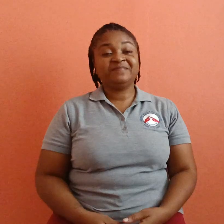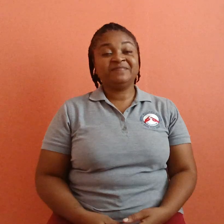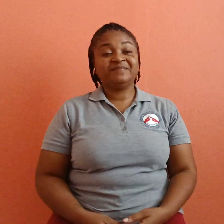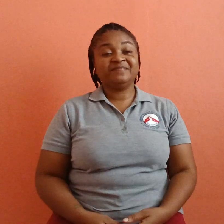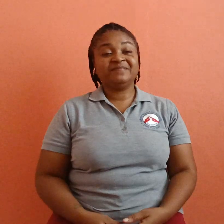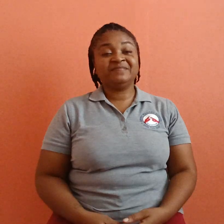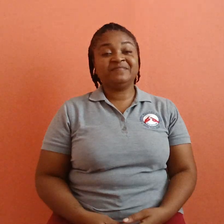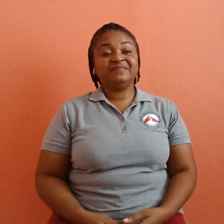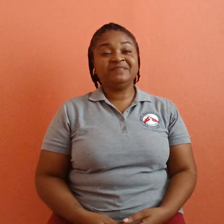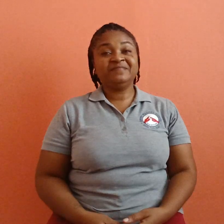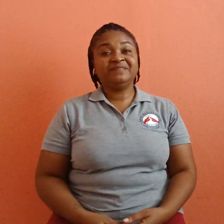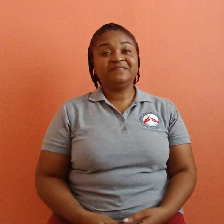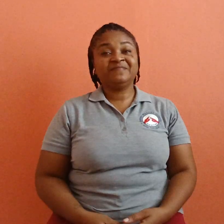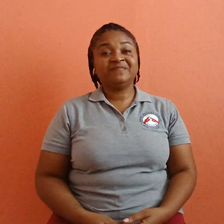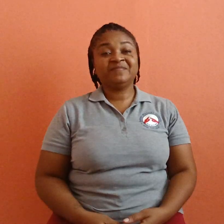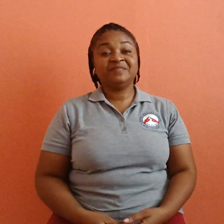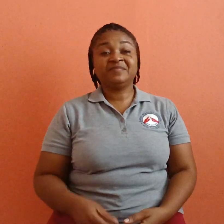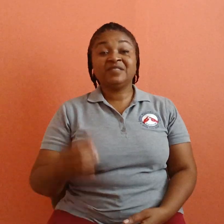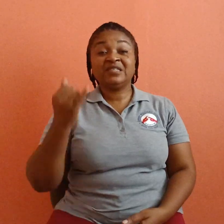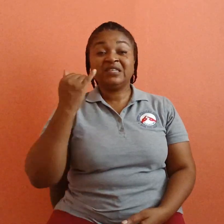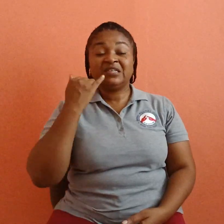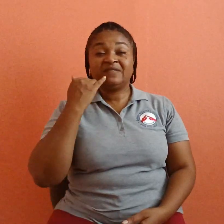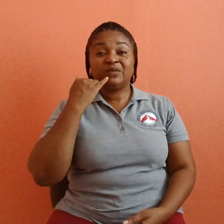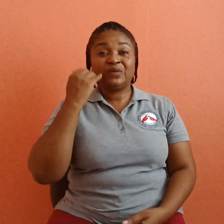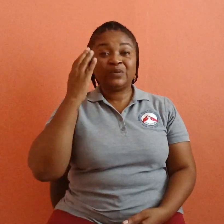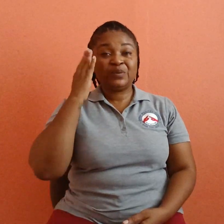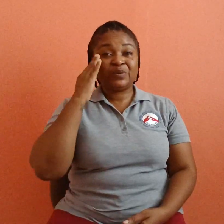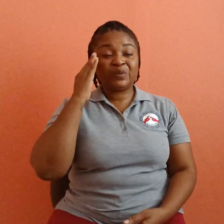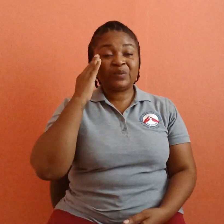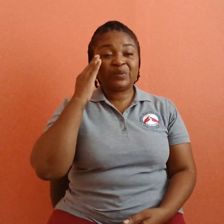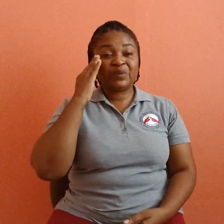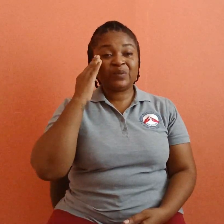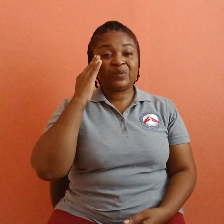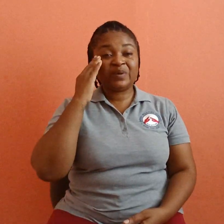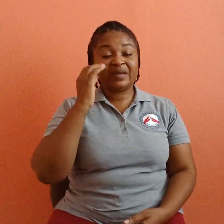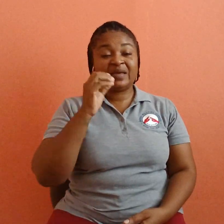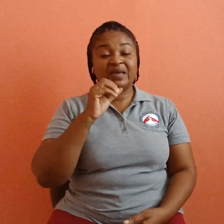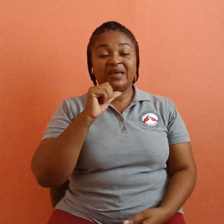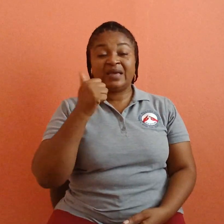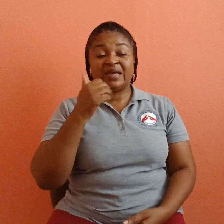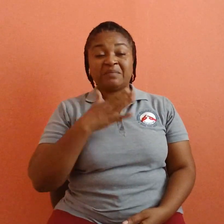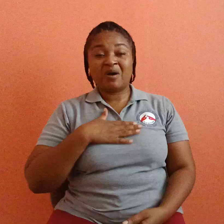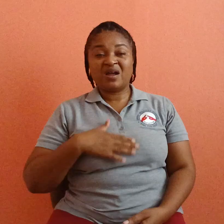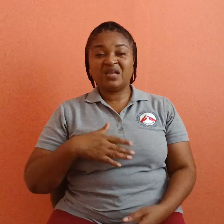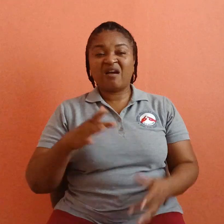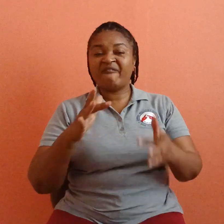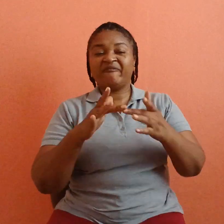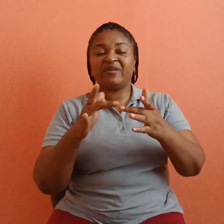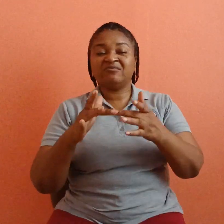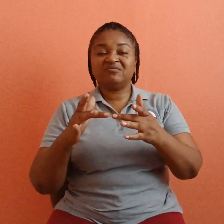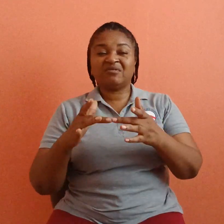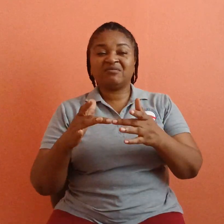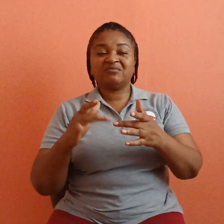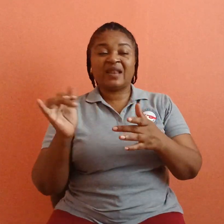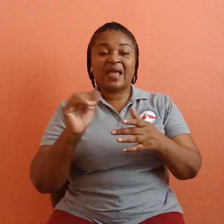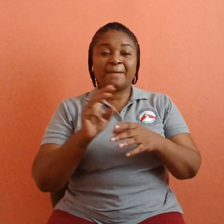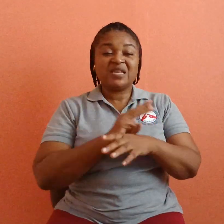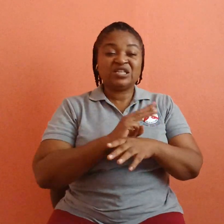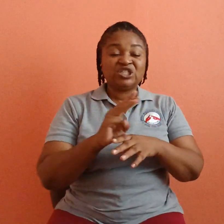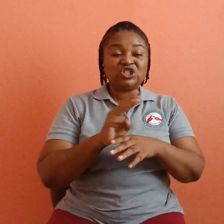Do you know anybody? Do you have any contact at any ministry or at